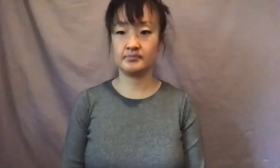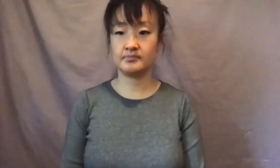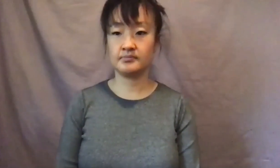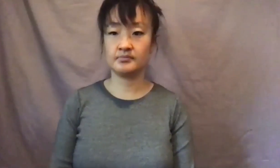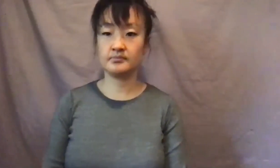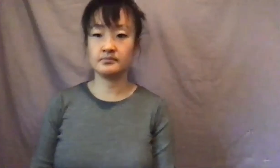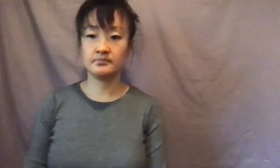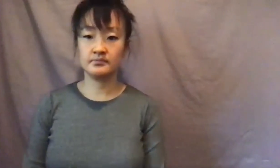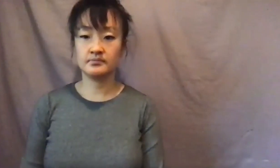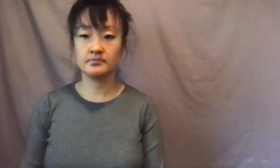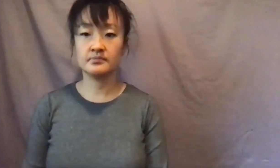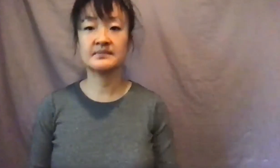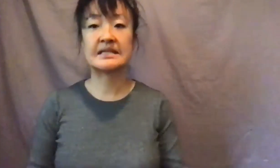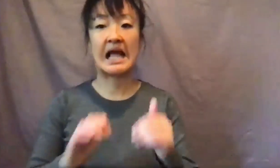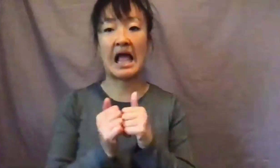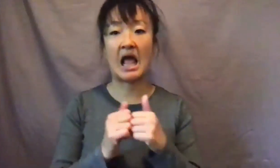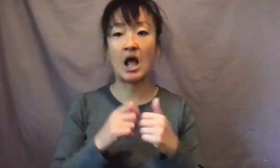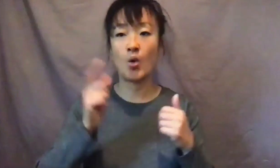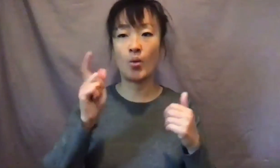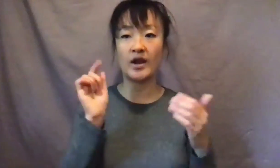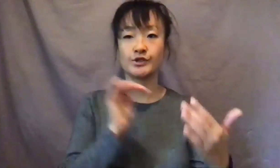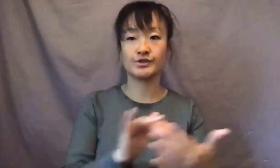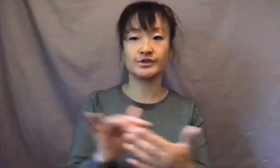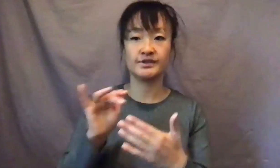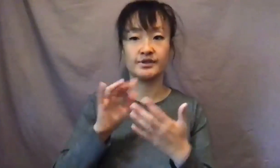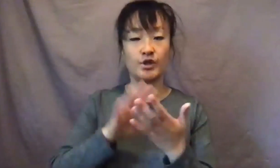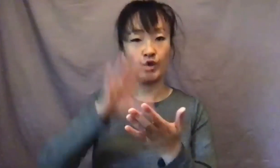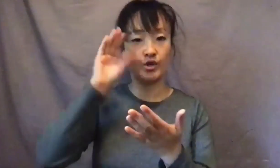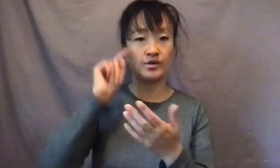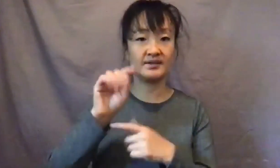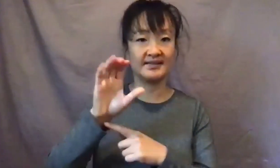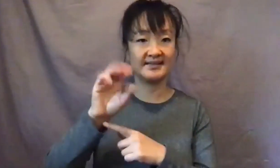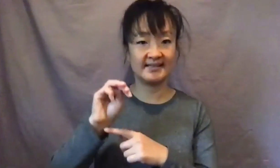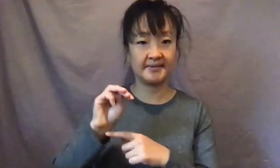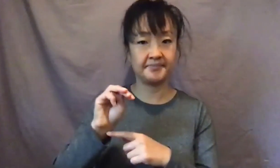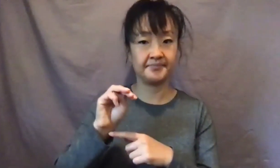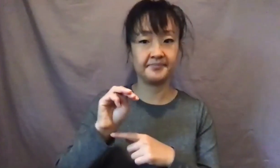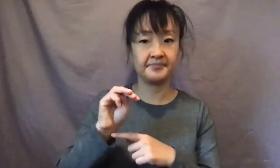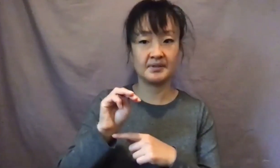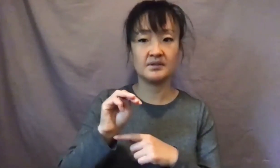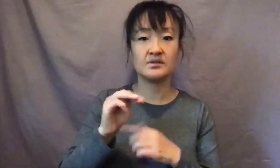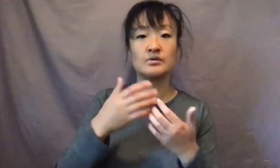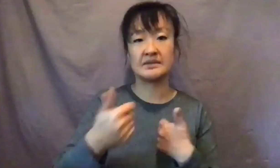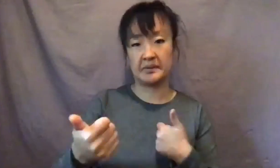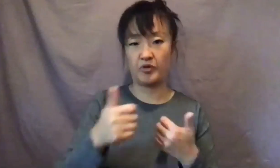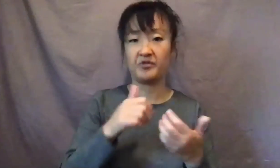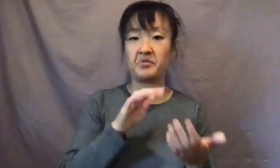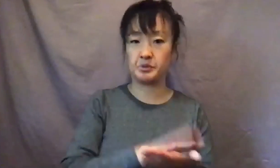How and where can we study and learn TCM, the history, lineage, practices outside of going to school for it?